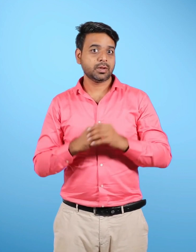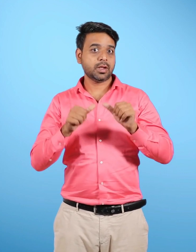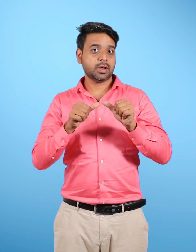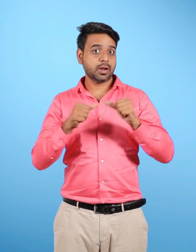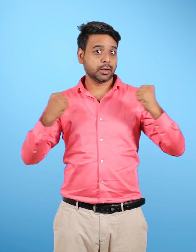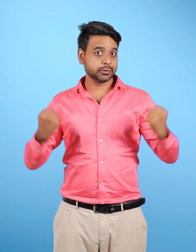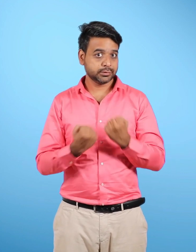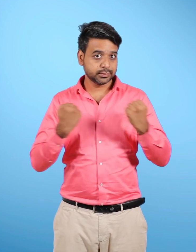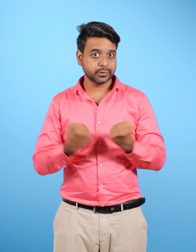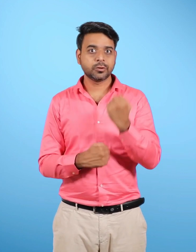Activity 2.